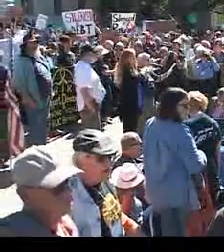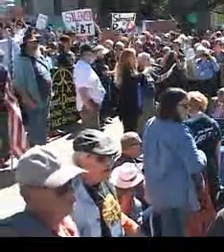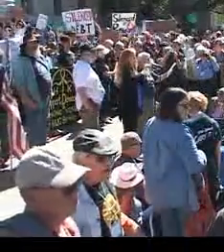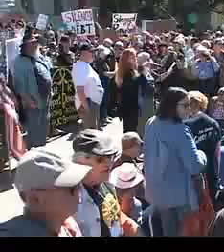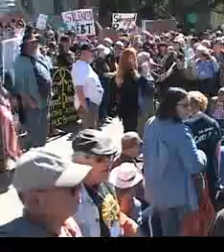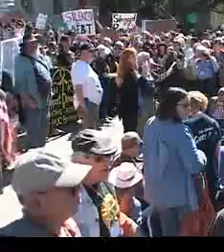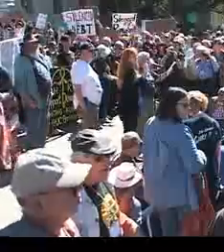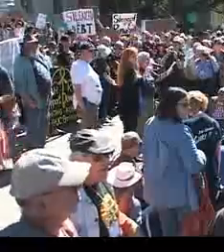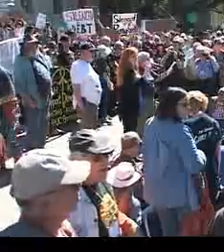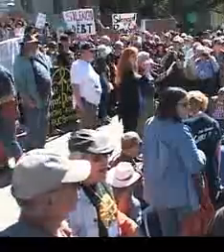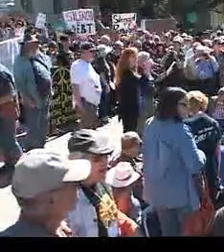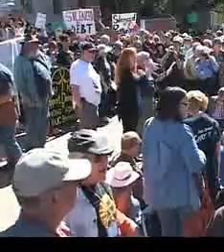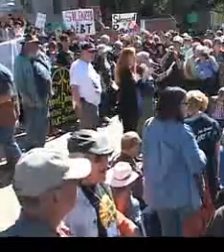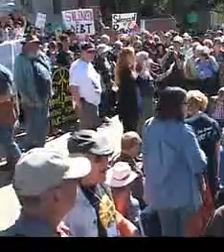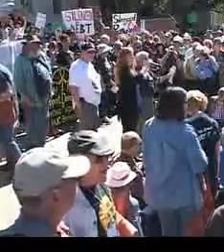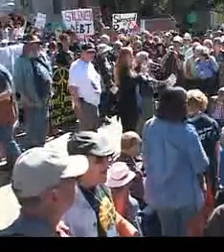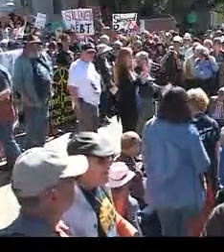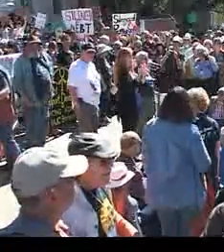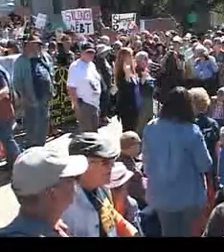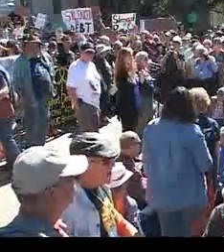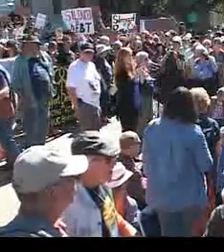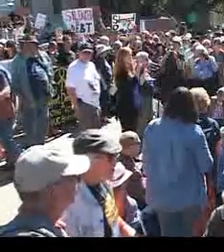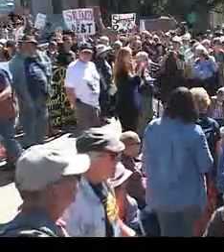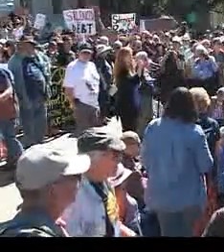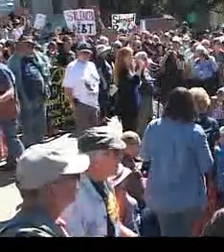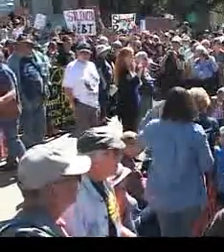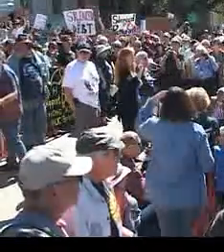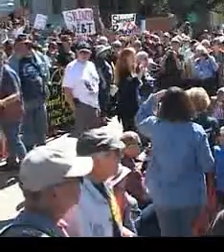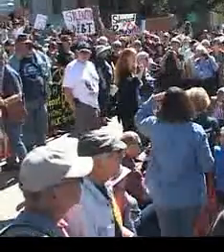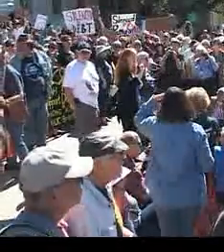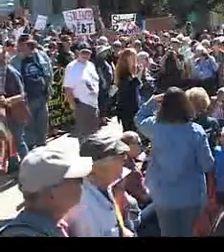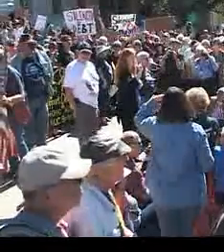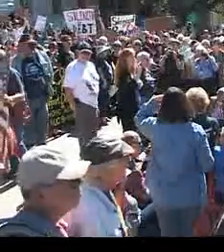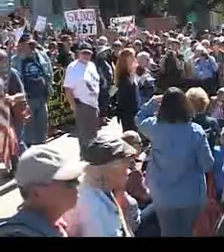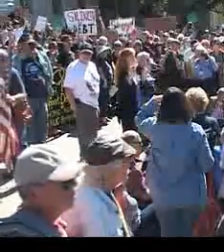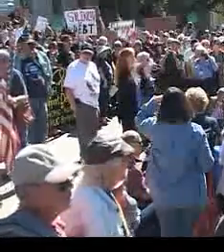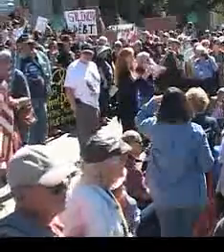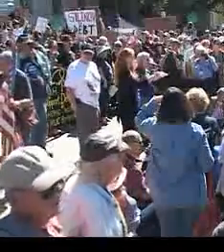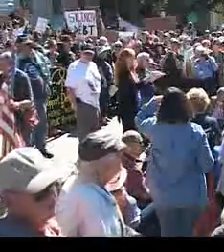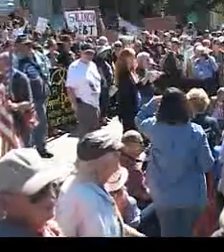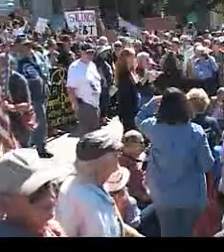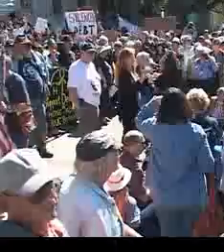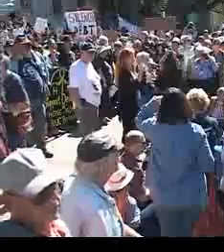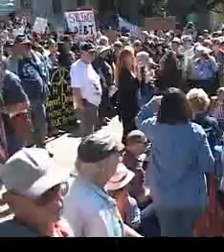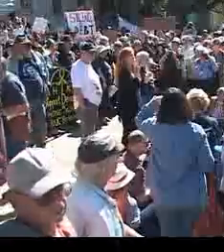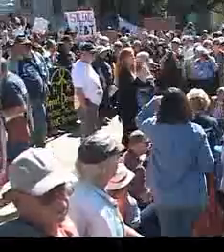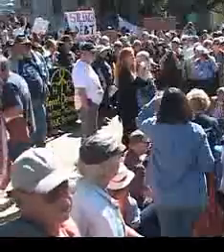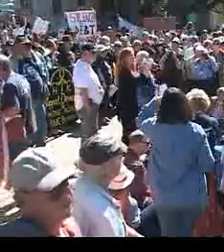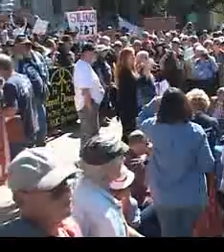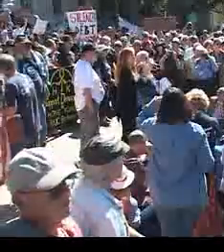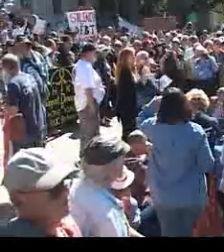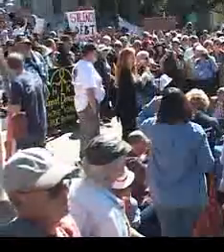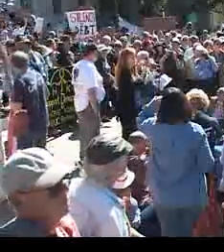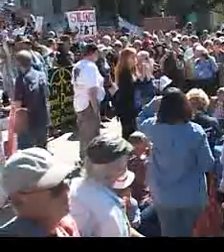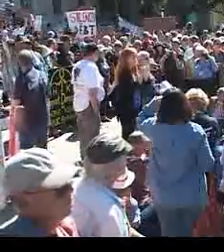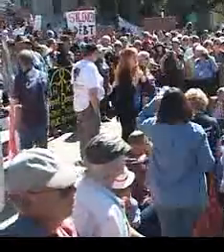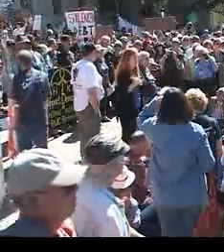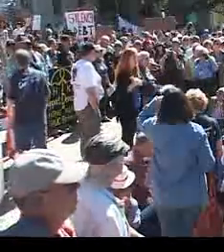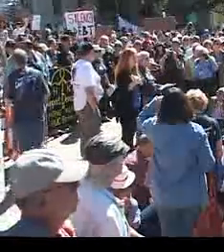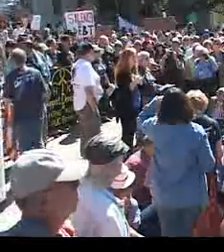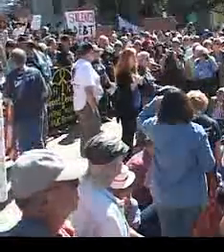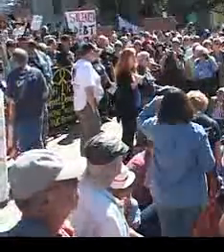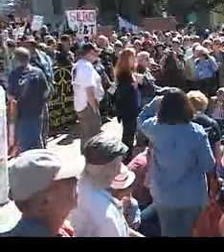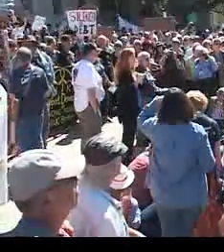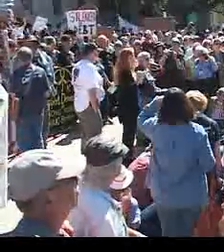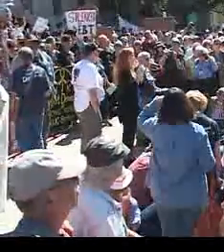ago as the United Nations commenced deliberations on climate change. What a